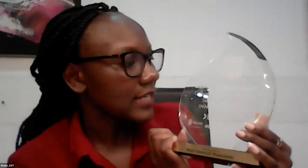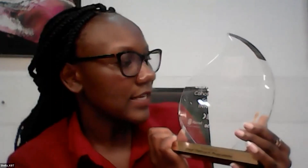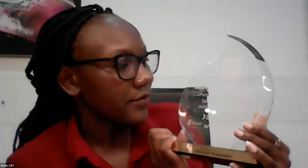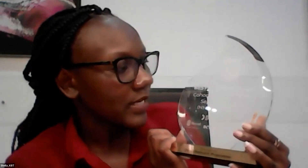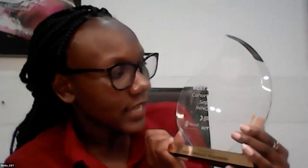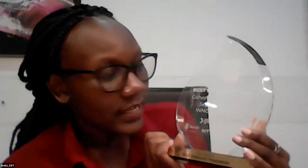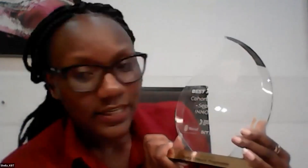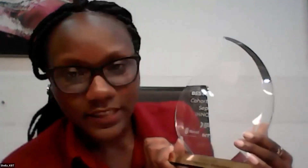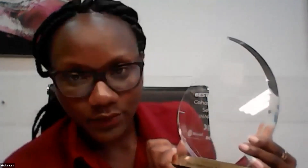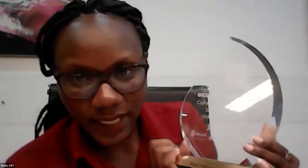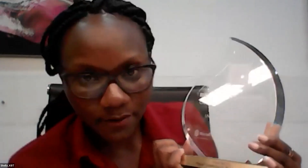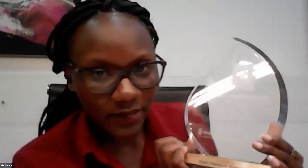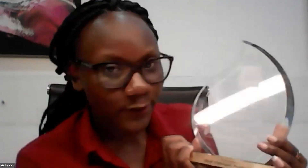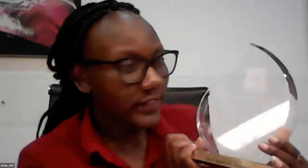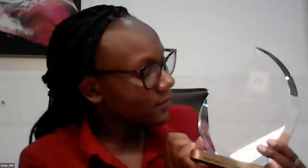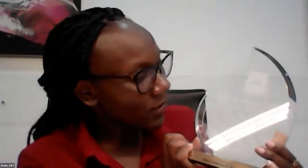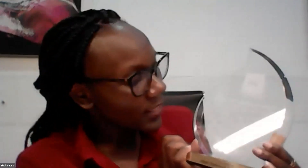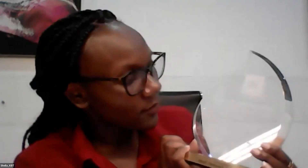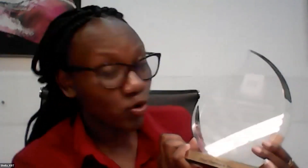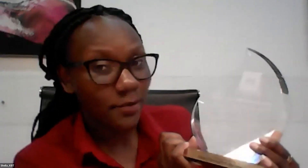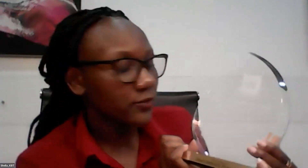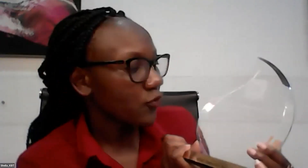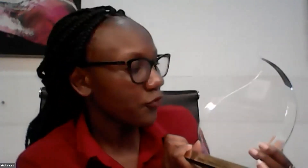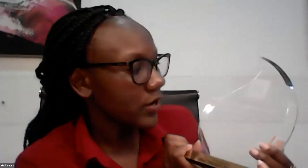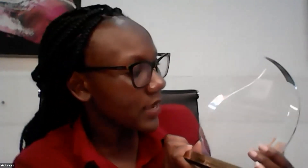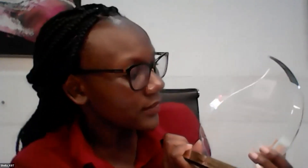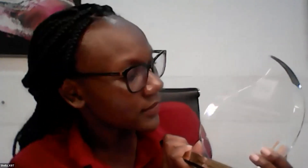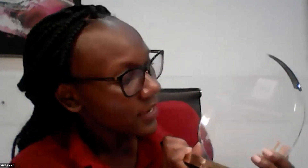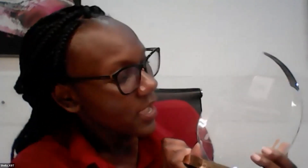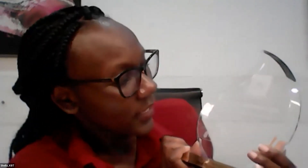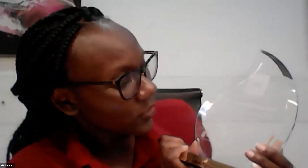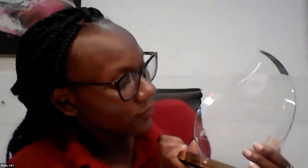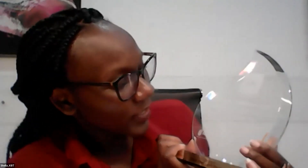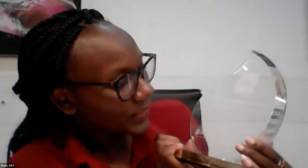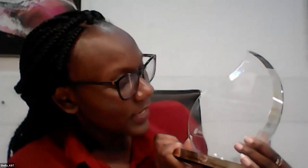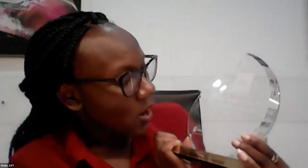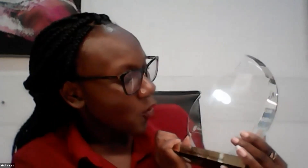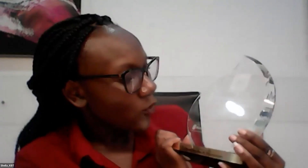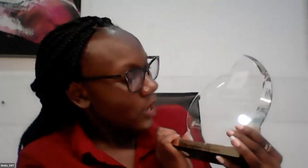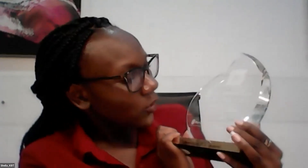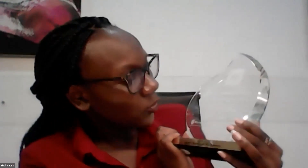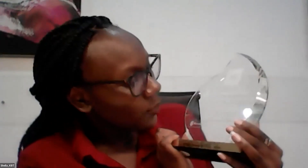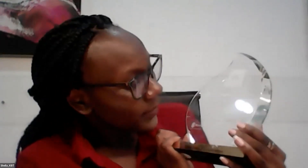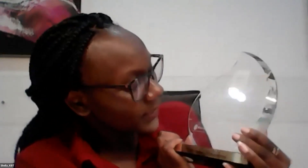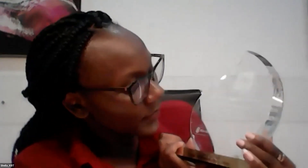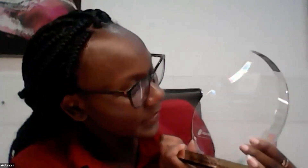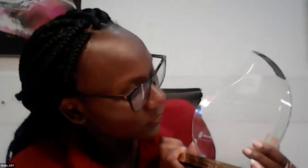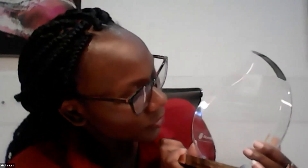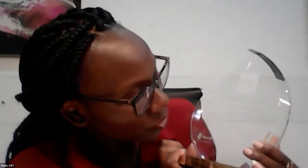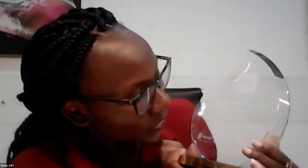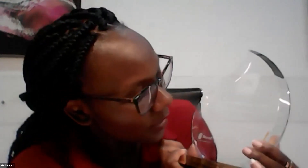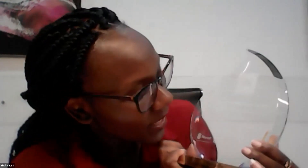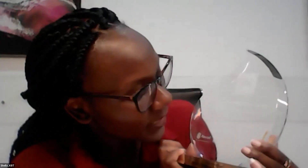6 Accelerator, September to December. The program is for 3 months. Innovate Now, Global